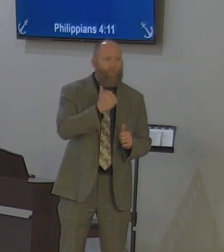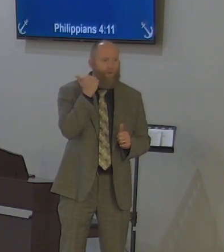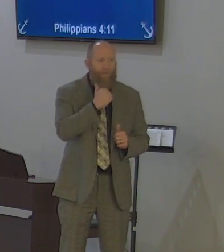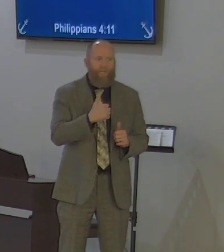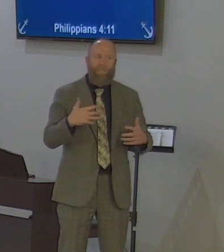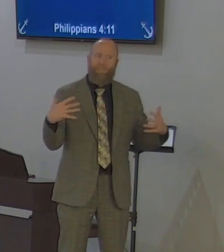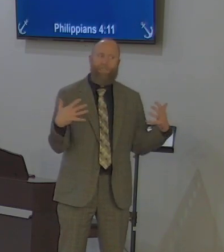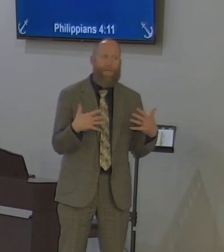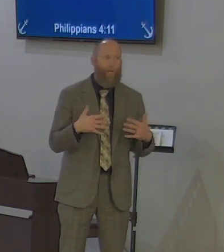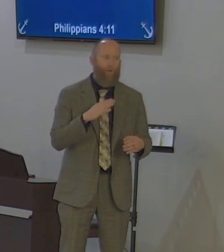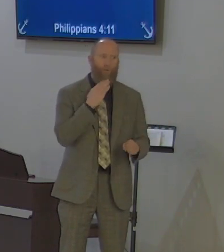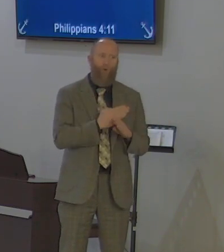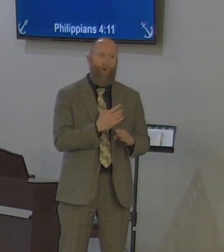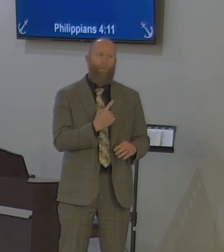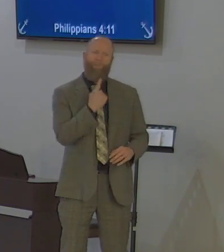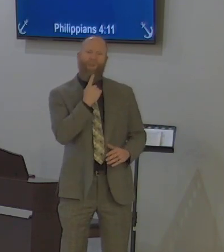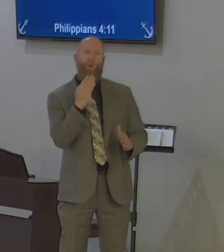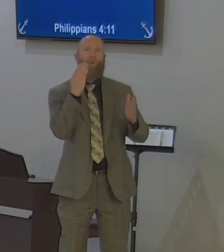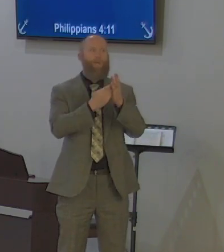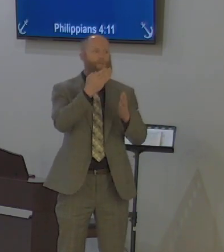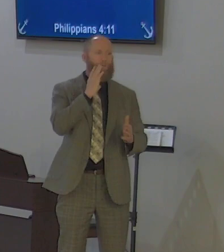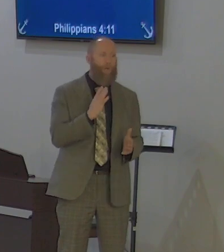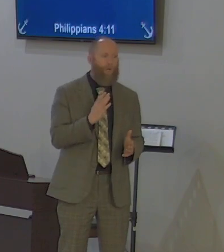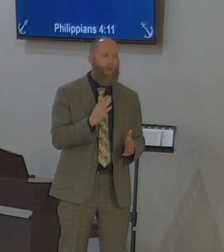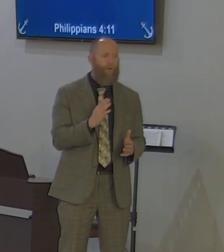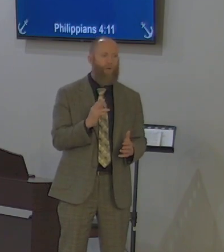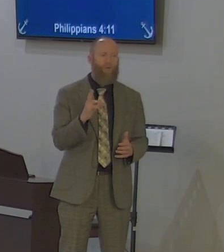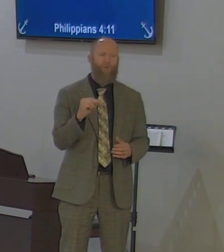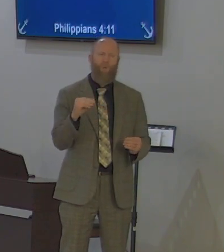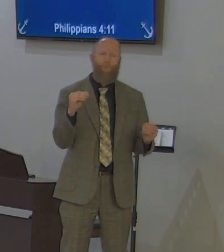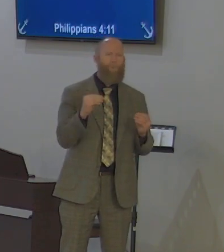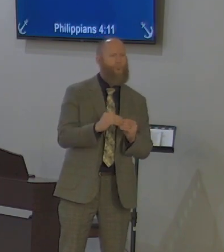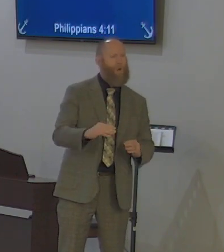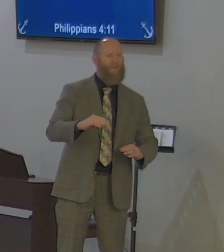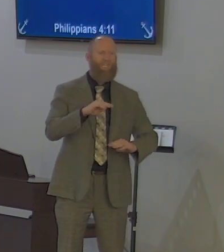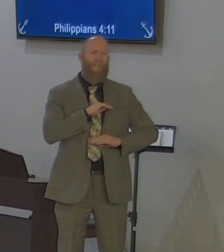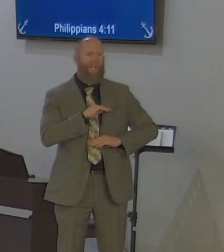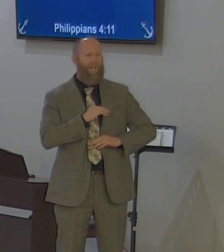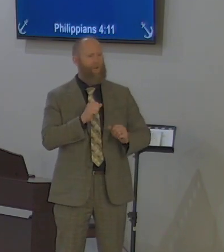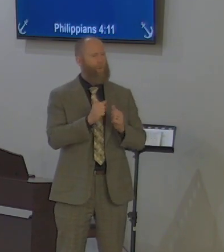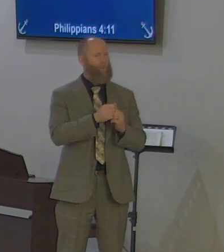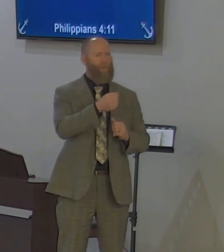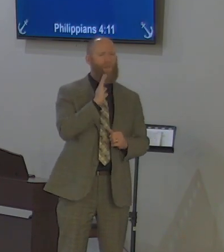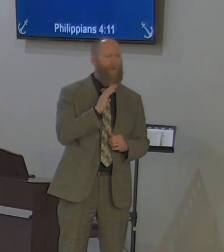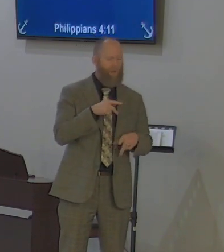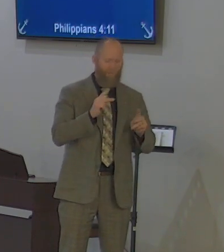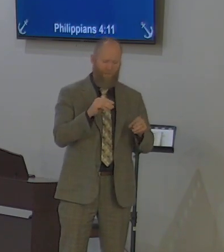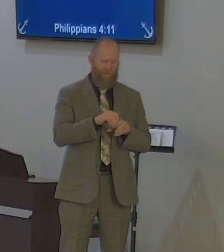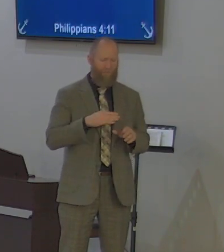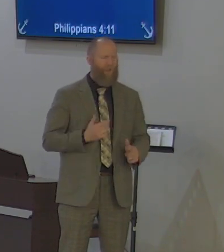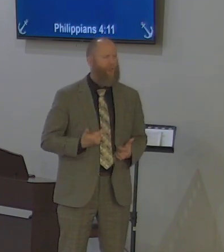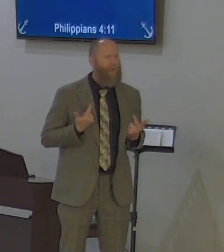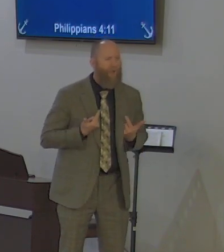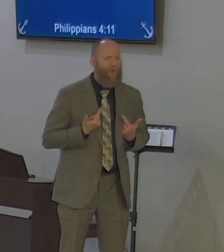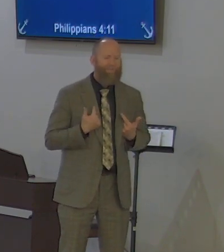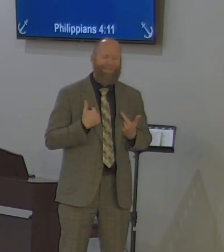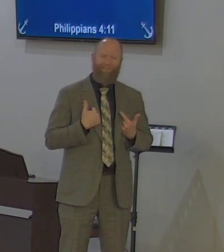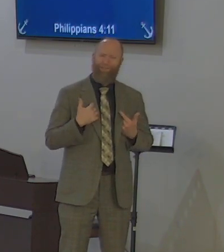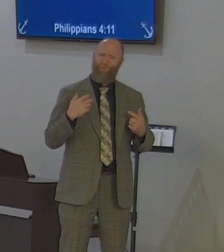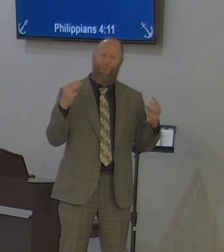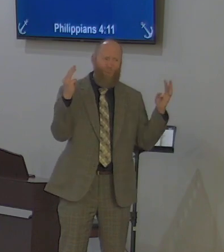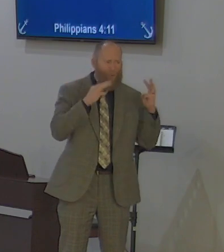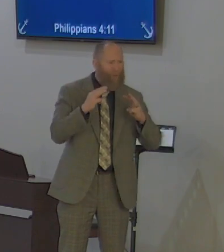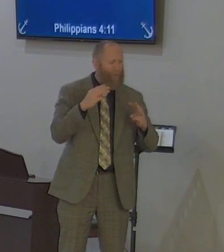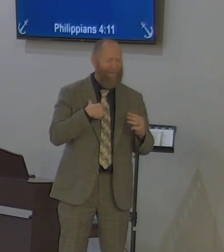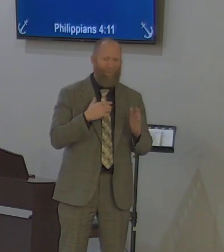God, that she would no longer be content with what God allows into our life and recognize